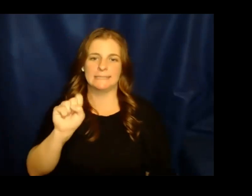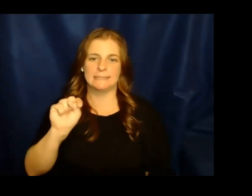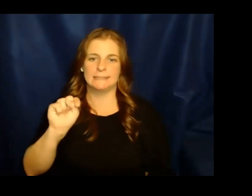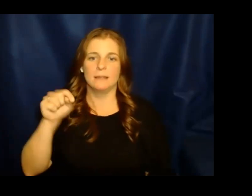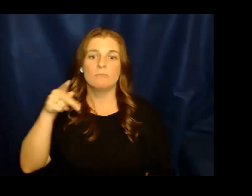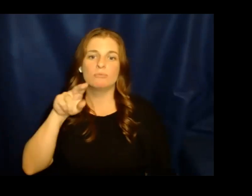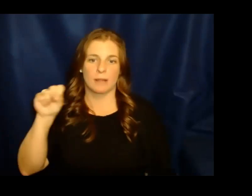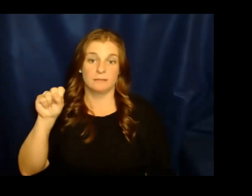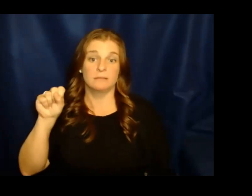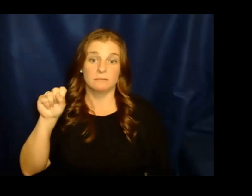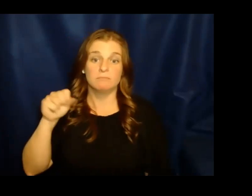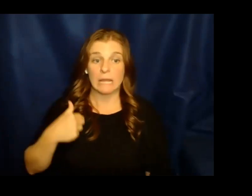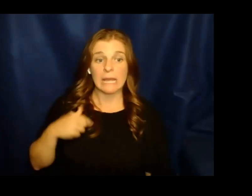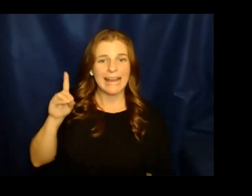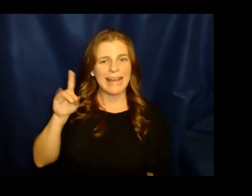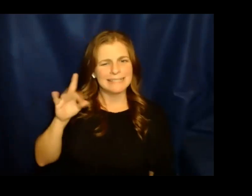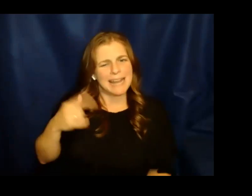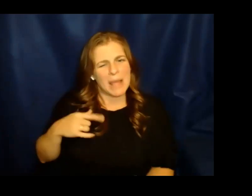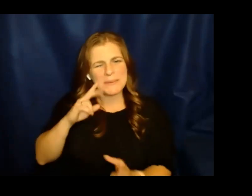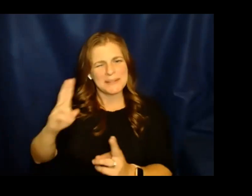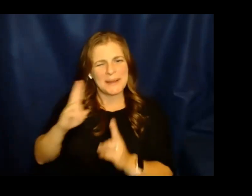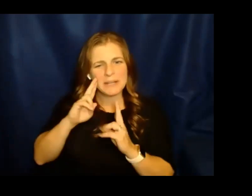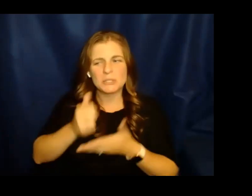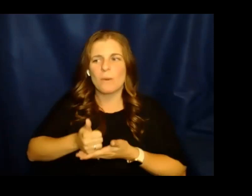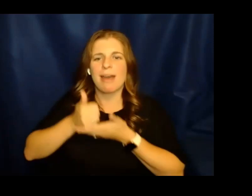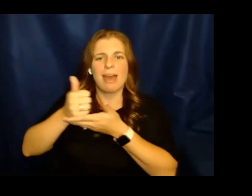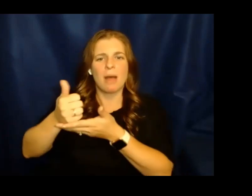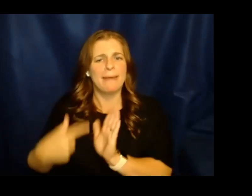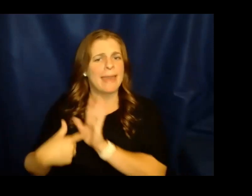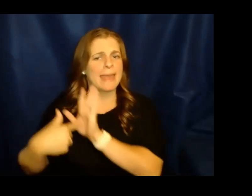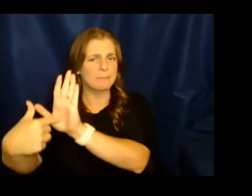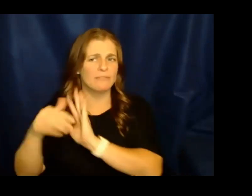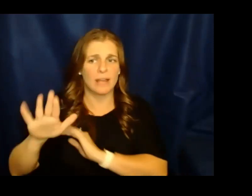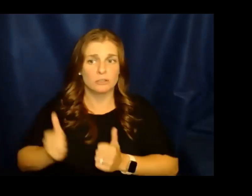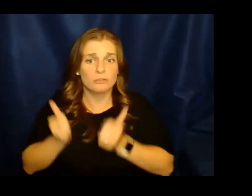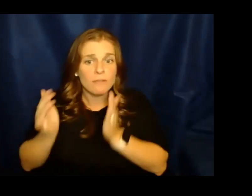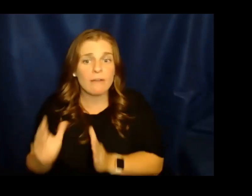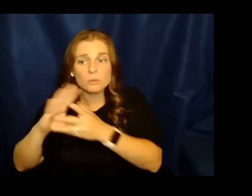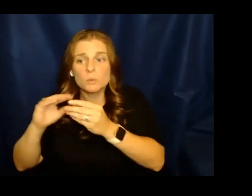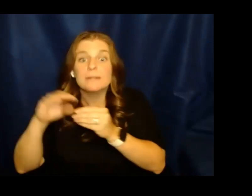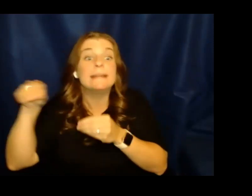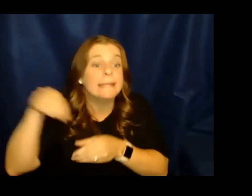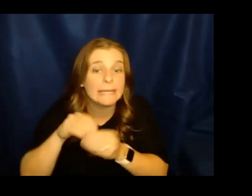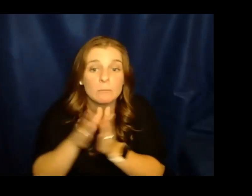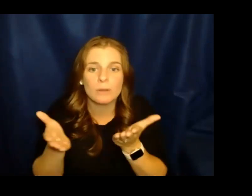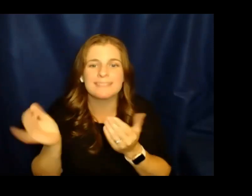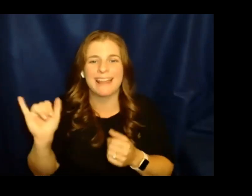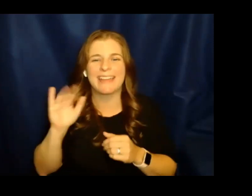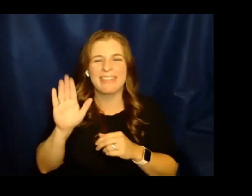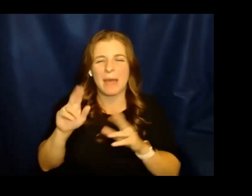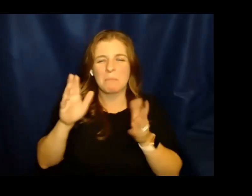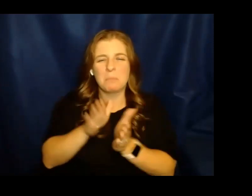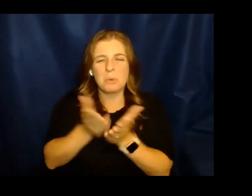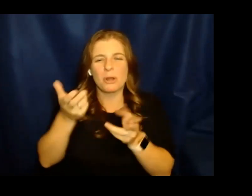did get the honor of helping to amplify survivor stories in books like the We Too book, which is a